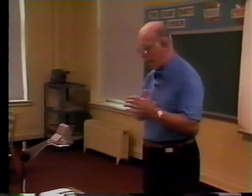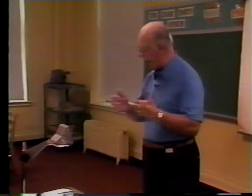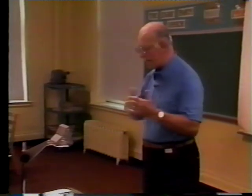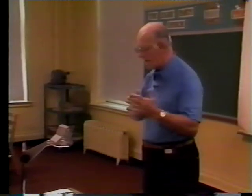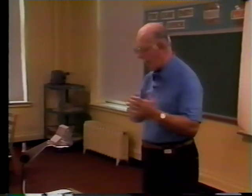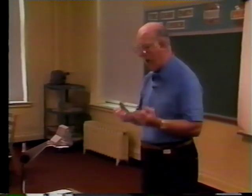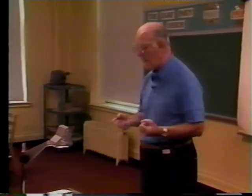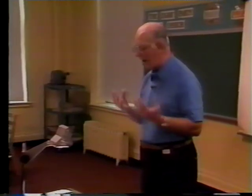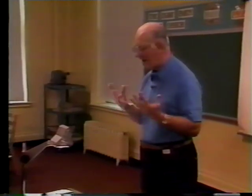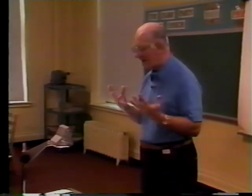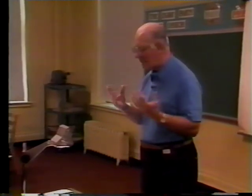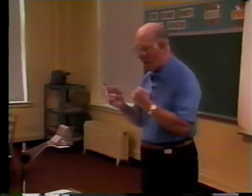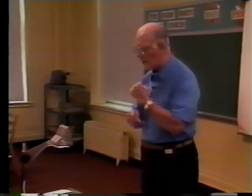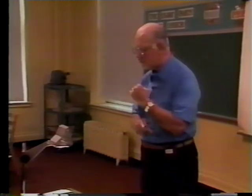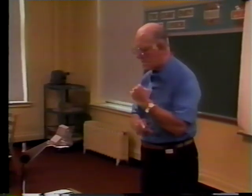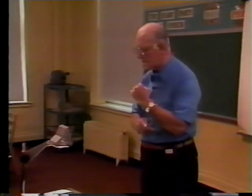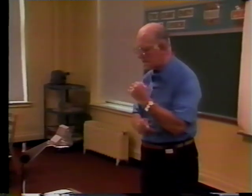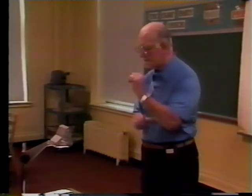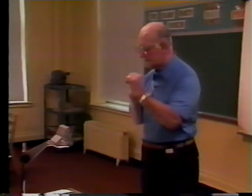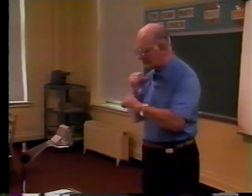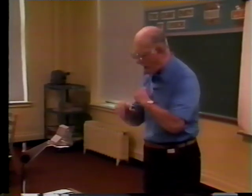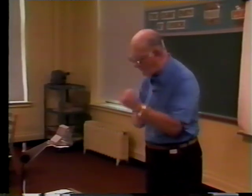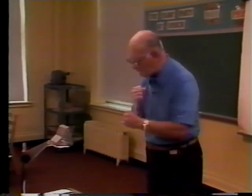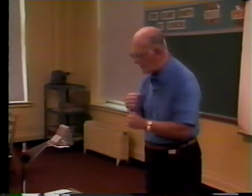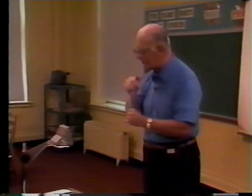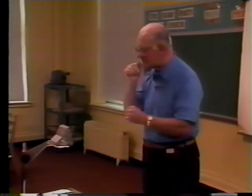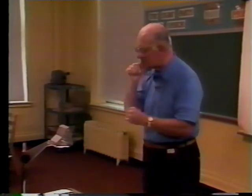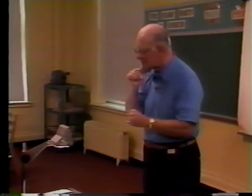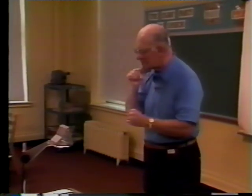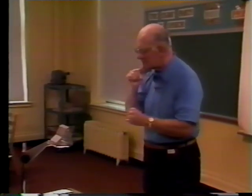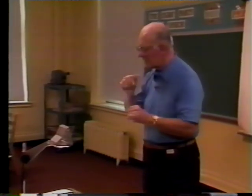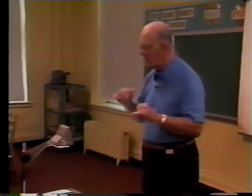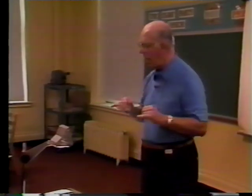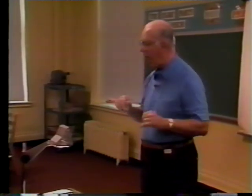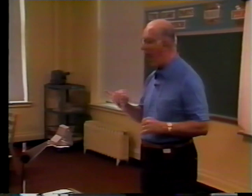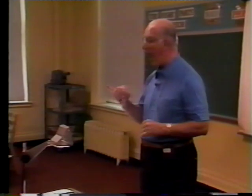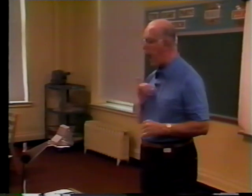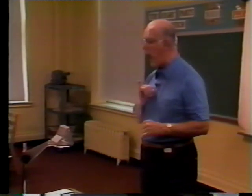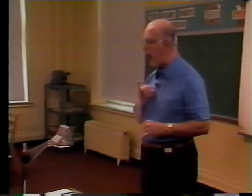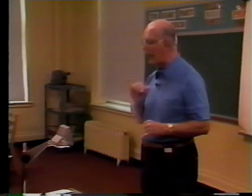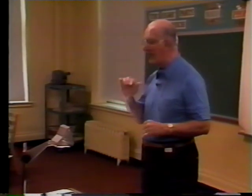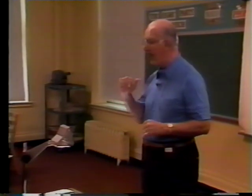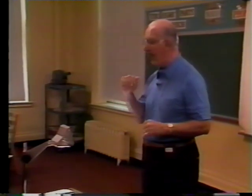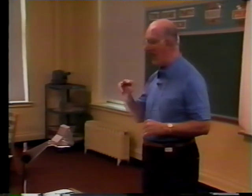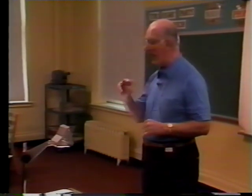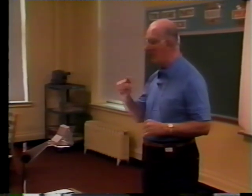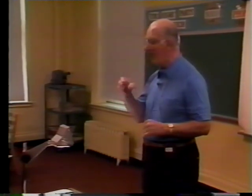matter how many punishments, sufferings, I am